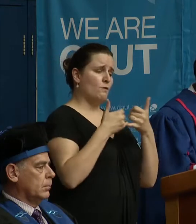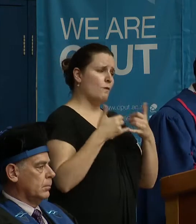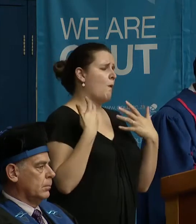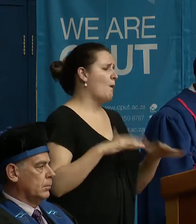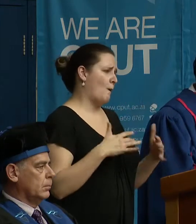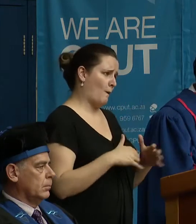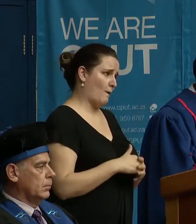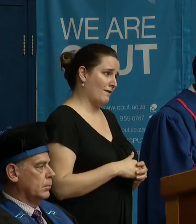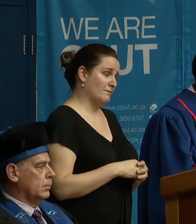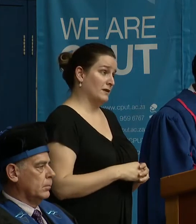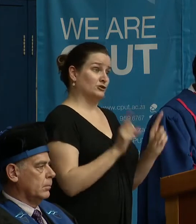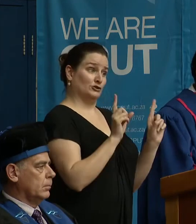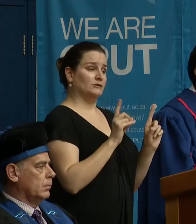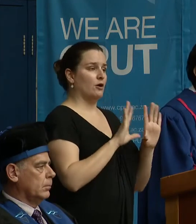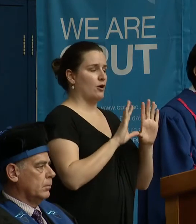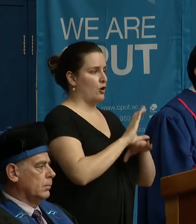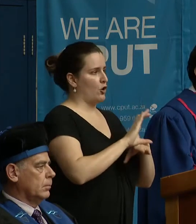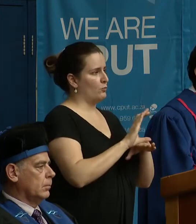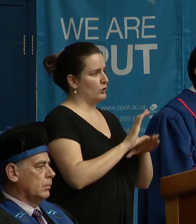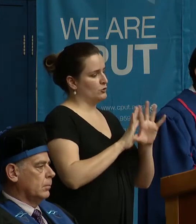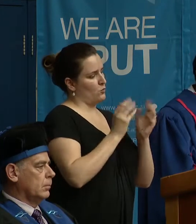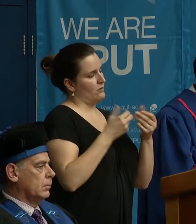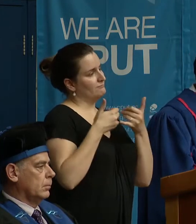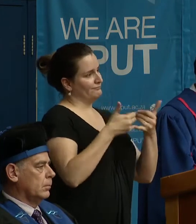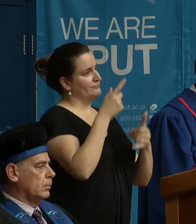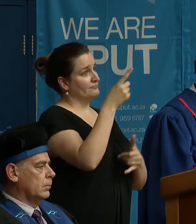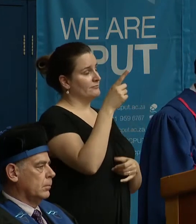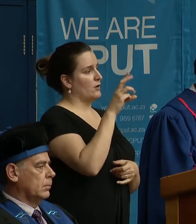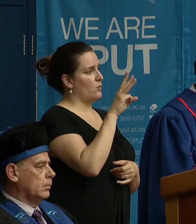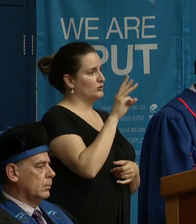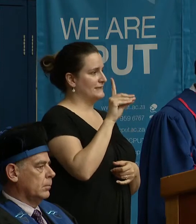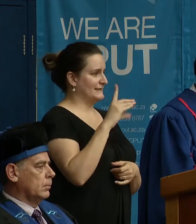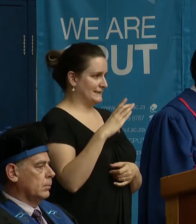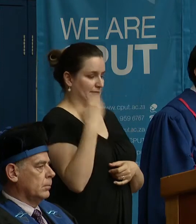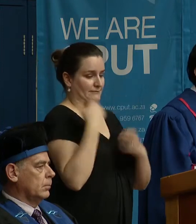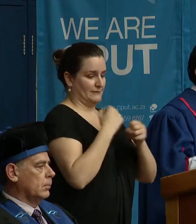most notable of which was the Computer World Honors Award in Washington, D.C. in